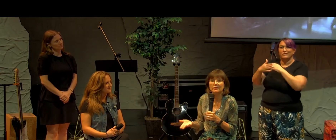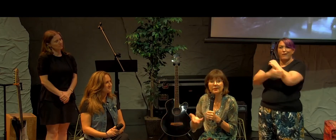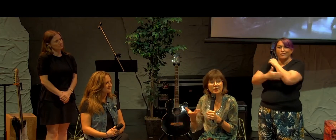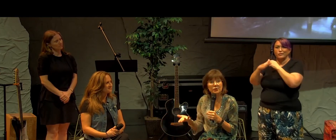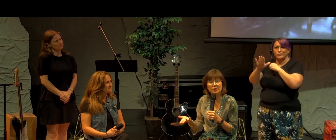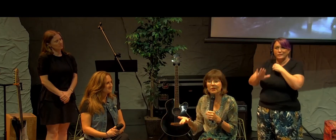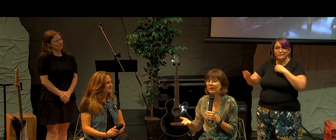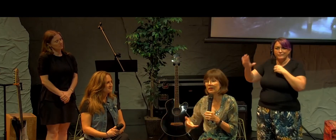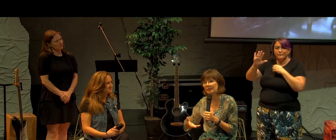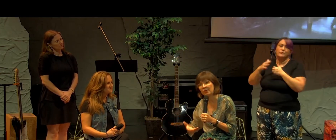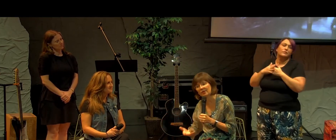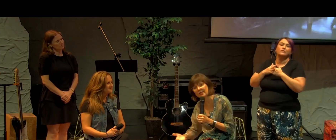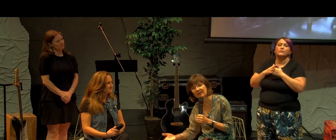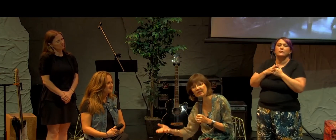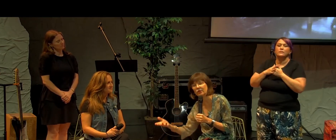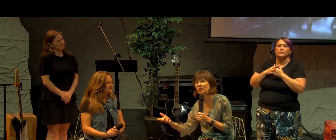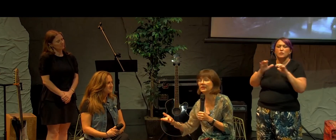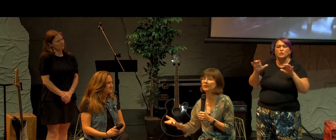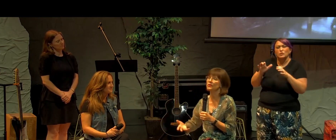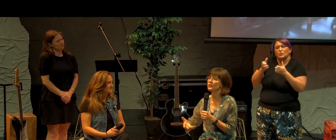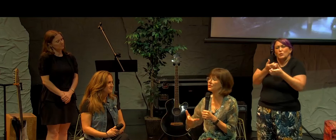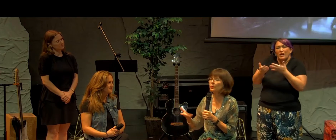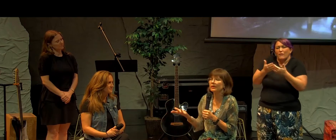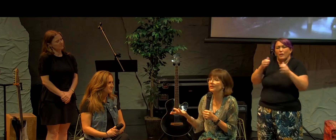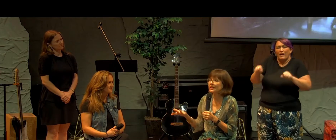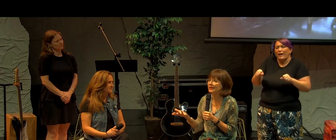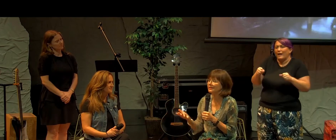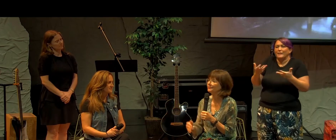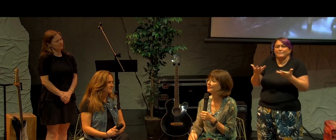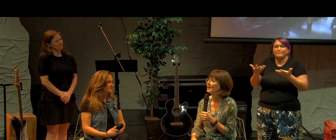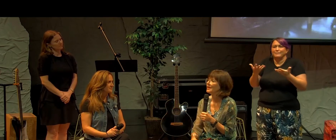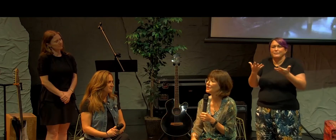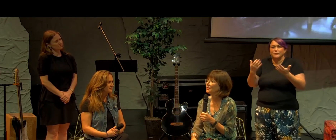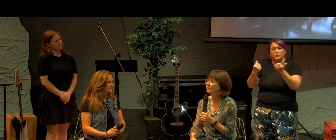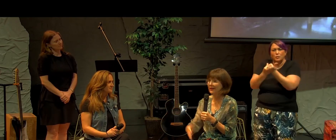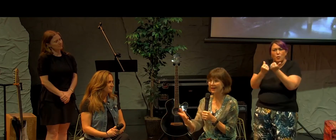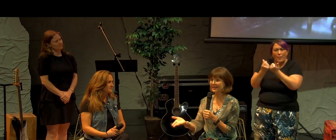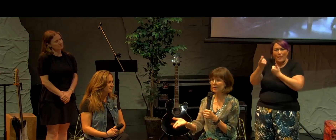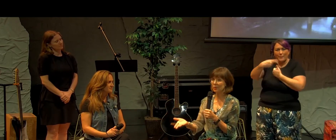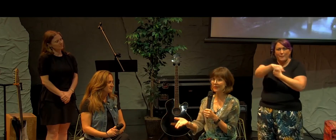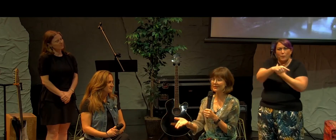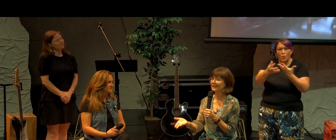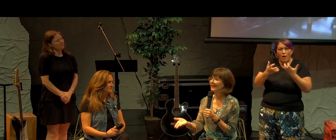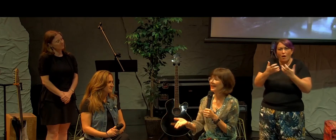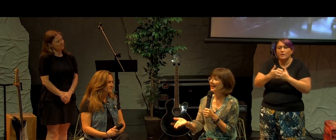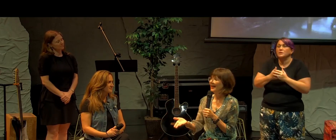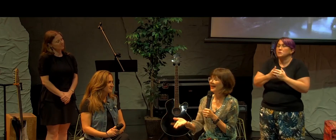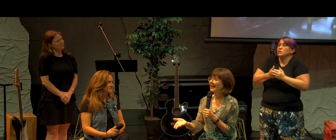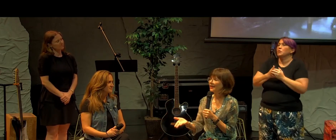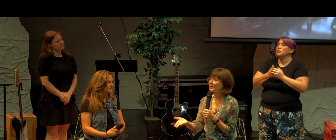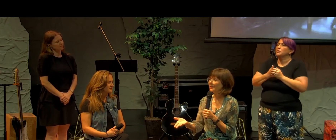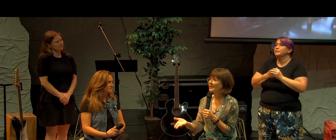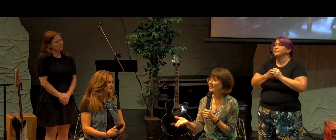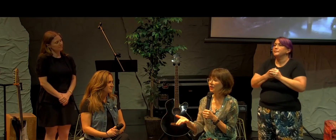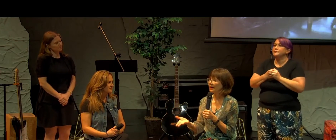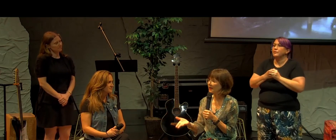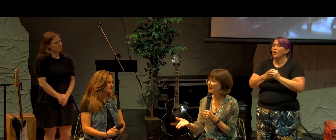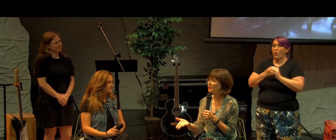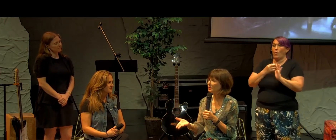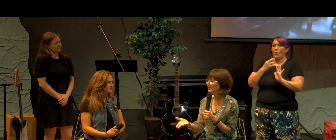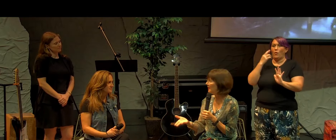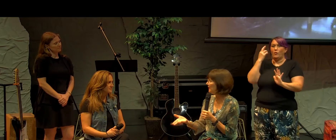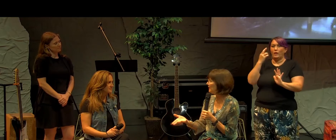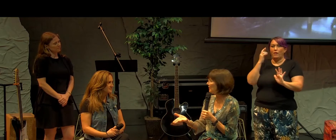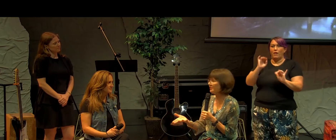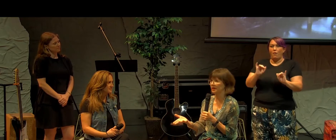could to finish the work, right? Come alongside the local leaders, do whatever they need. So we got to that point, and I realized, oh my gosh,